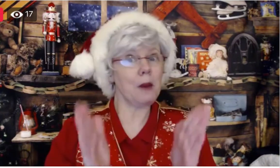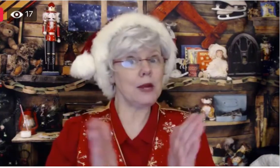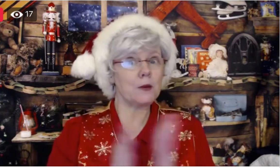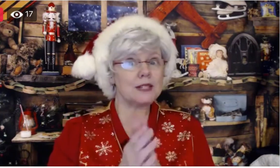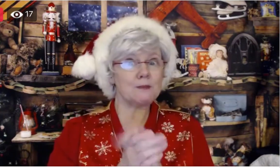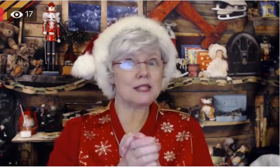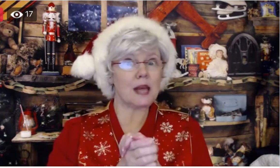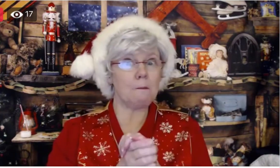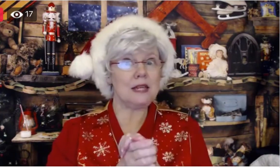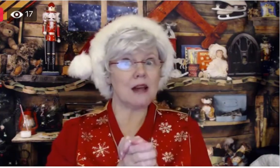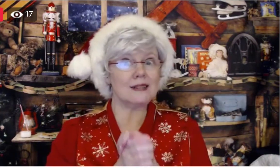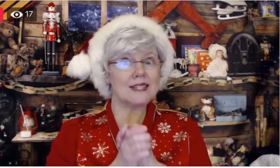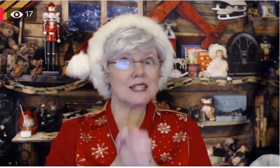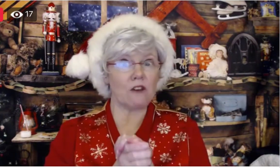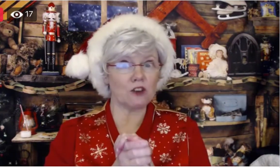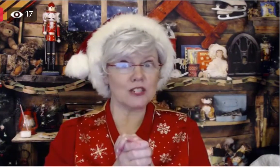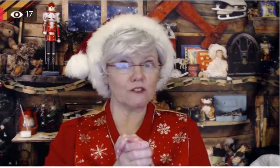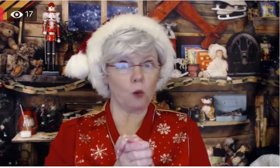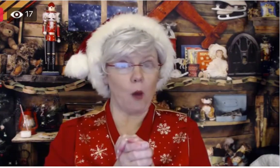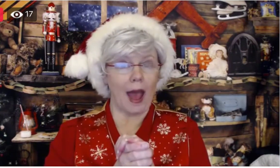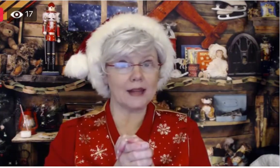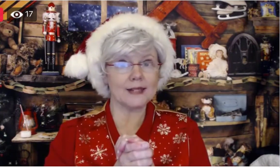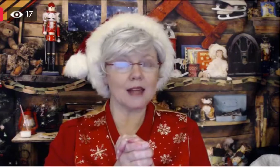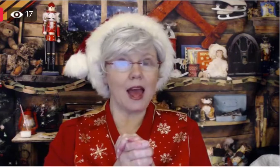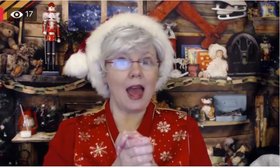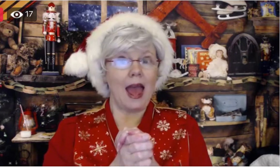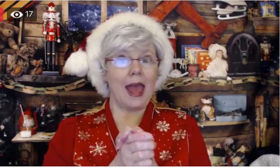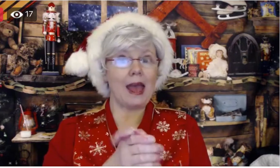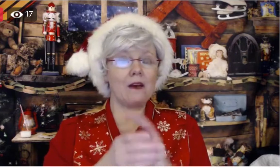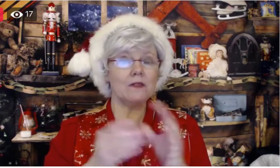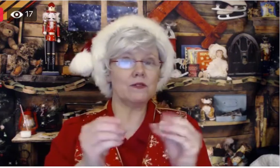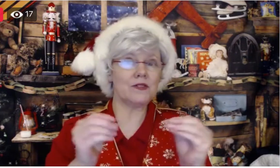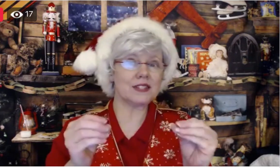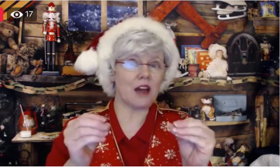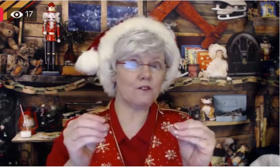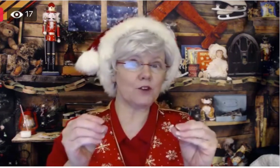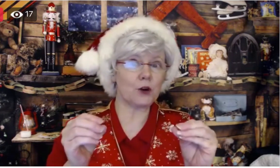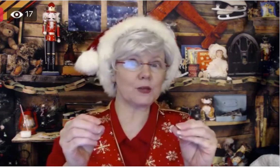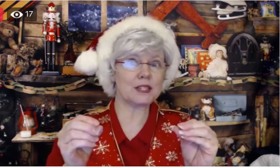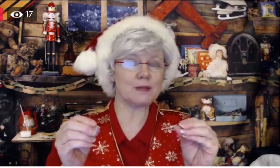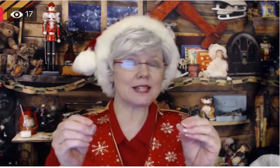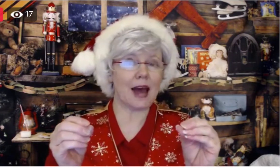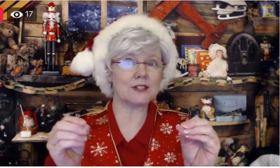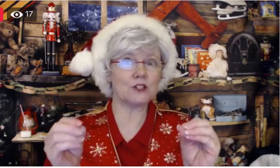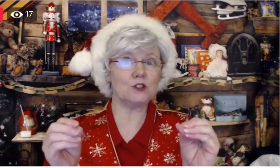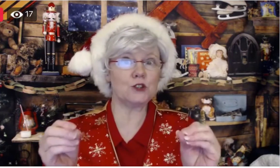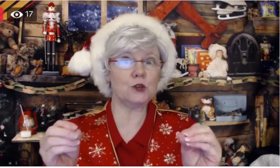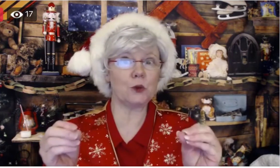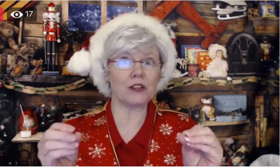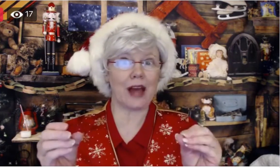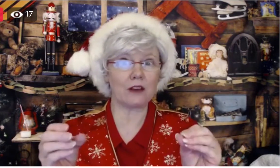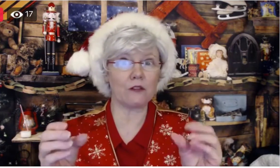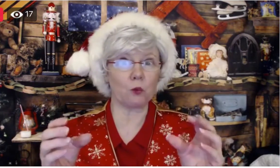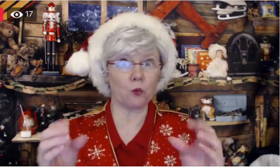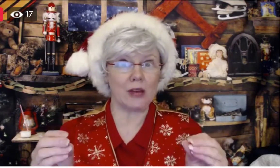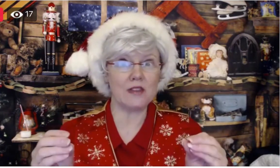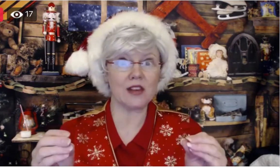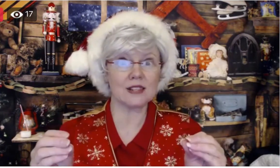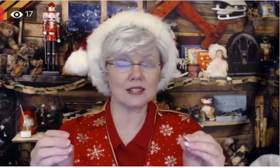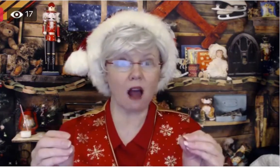Merry Christmas can be done several different ways. And the sign for Christmas has to do with like the wreath